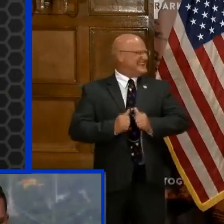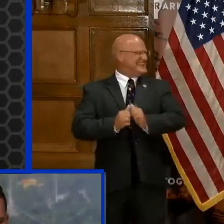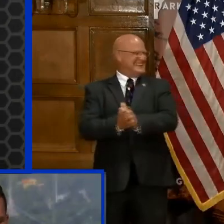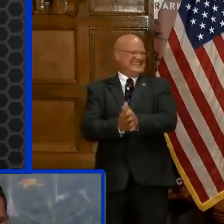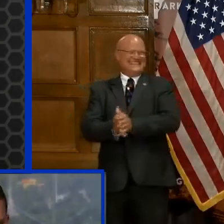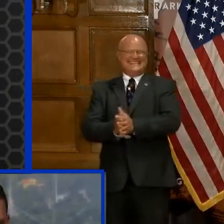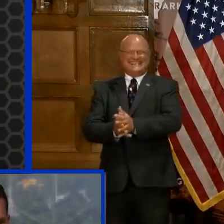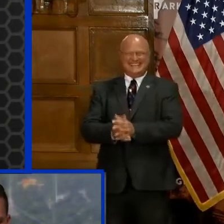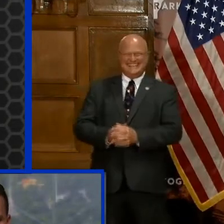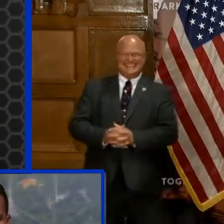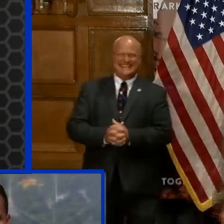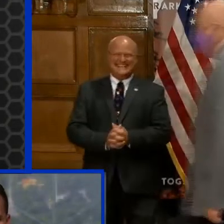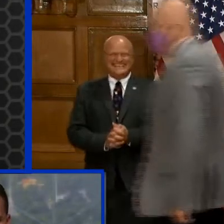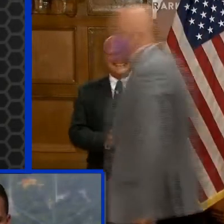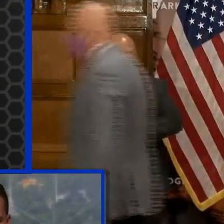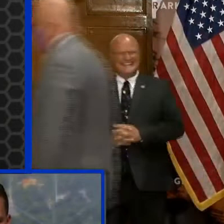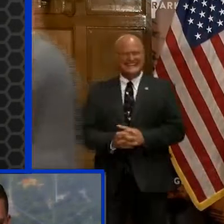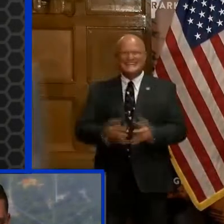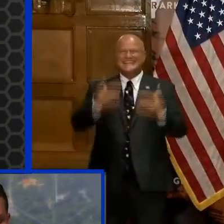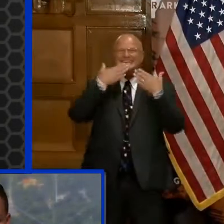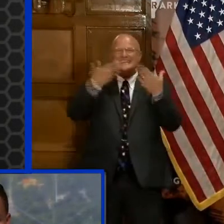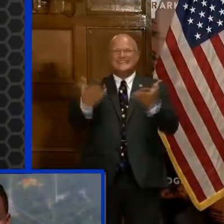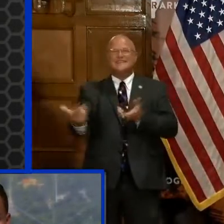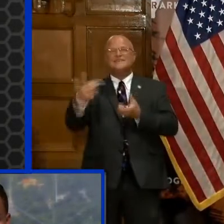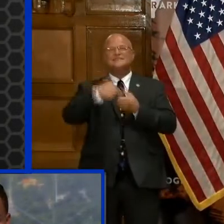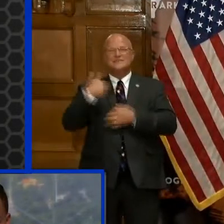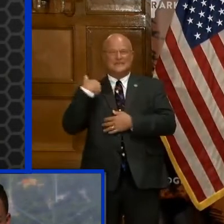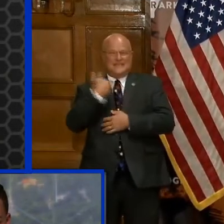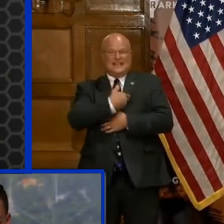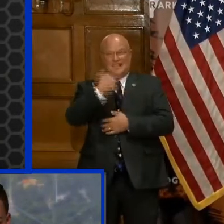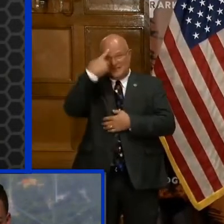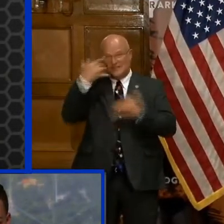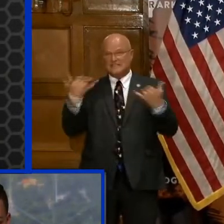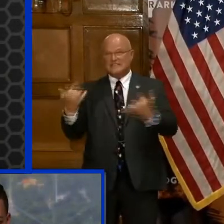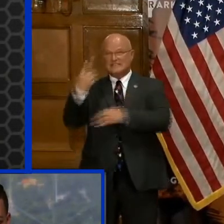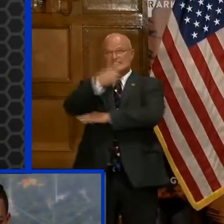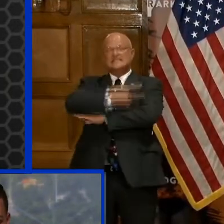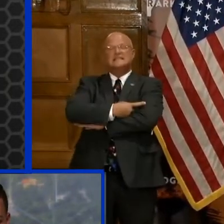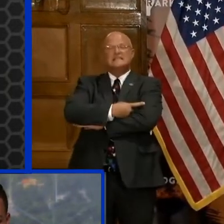governor is coming up. Let's tune in and listen to the governor's daily COVID-19 briefing.